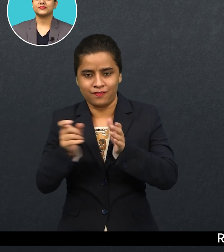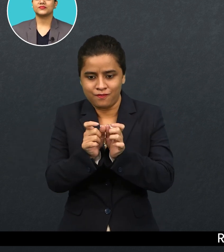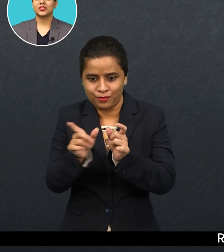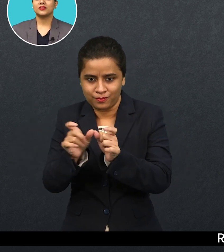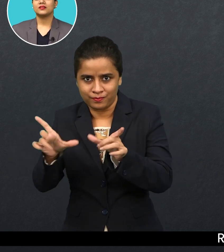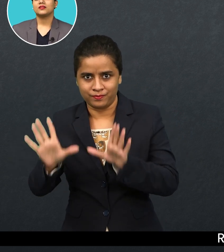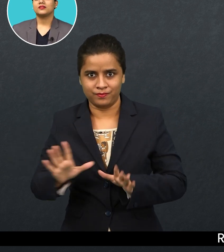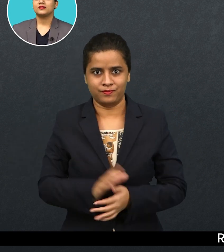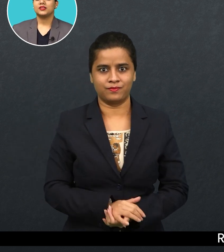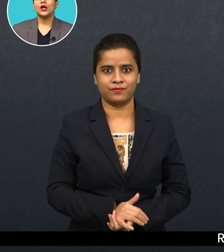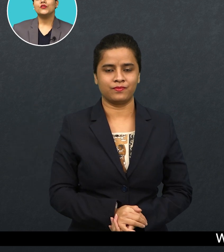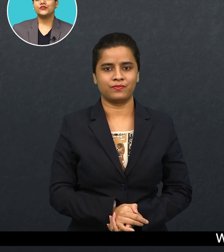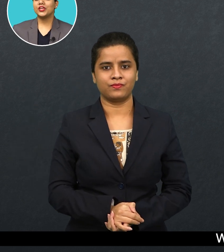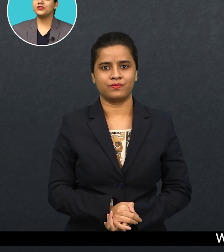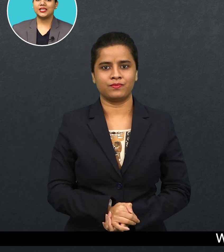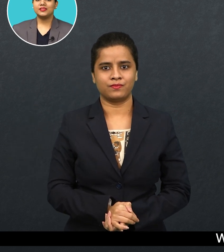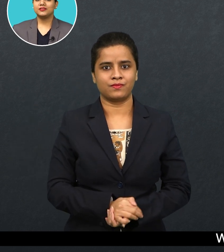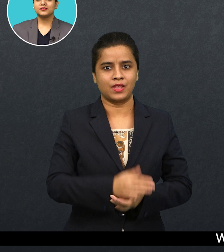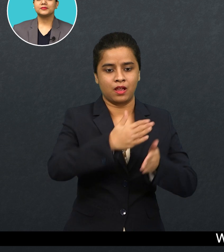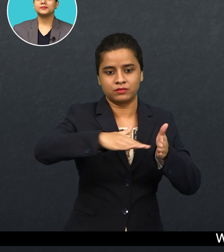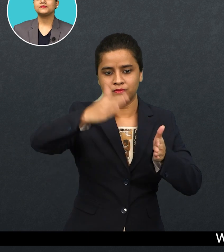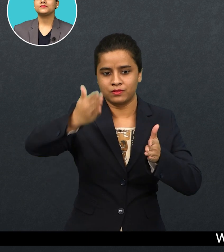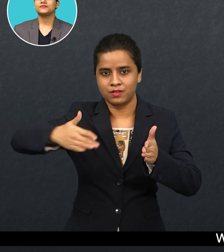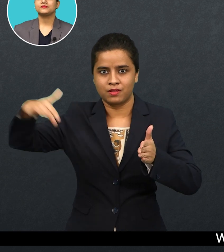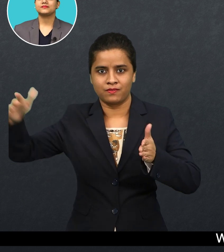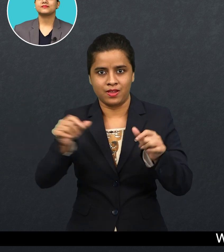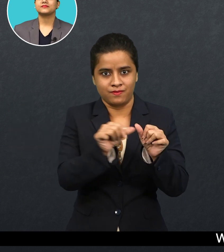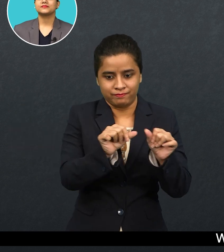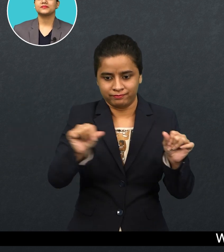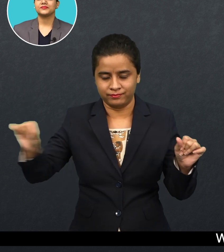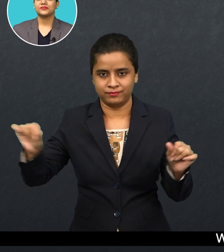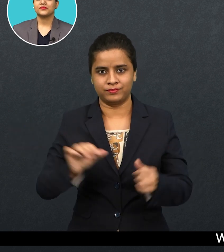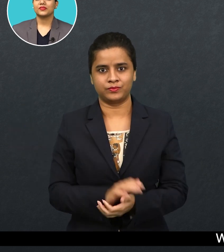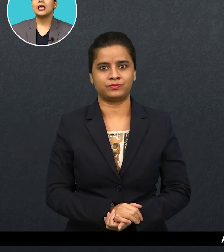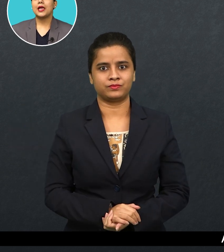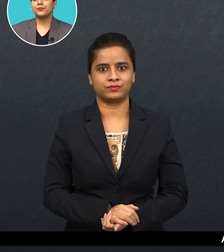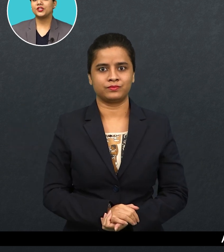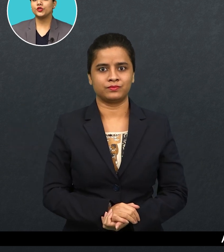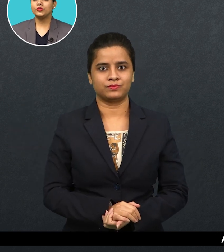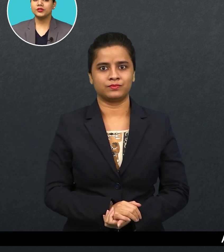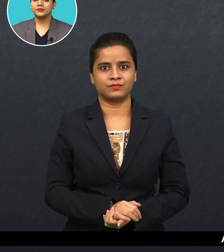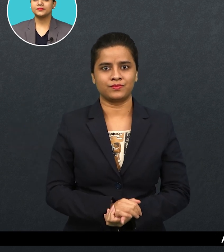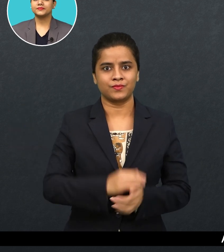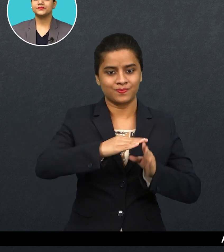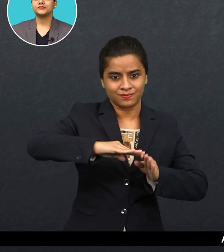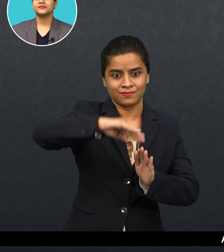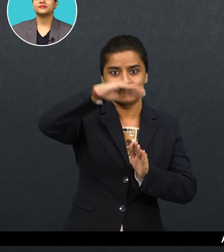rarefaction, wavelength, amplitude,